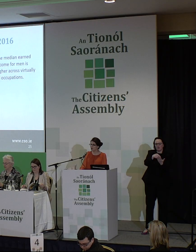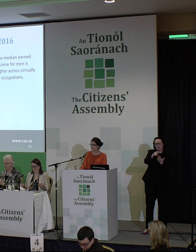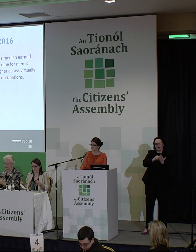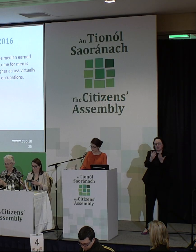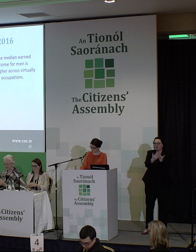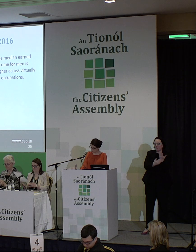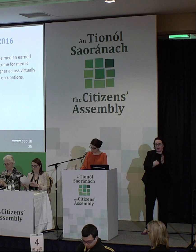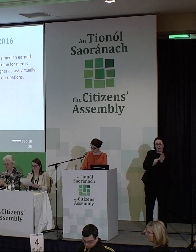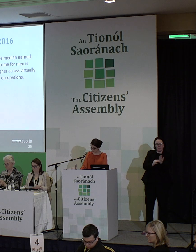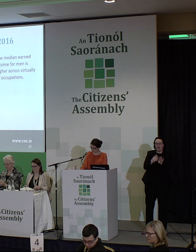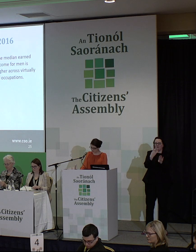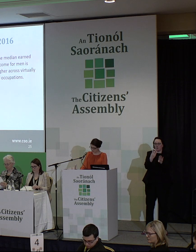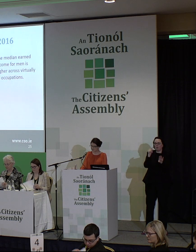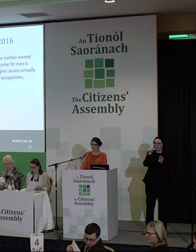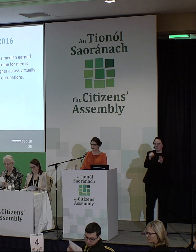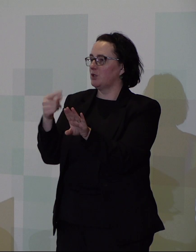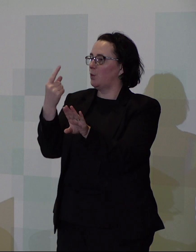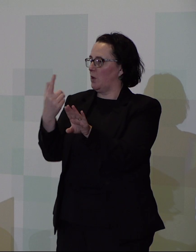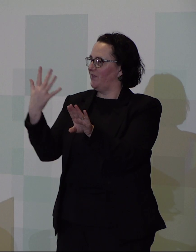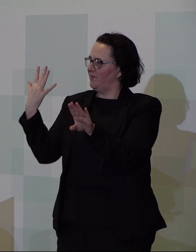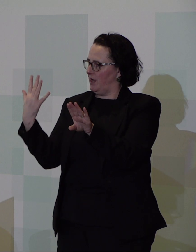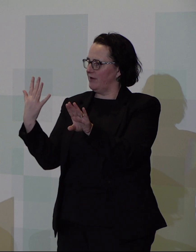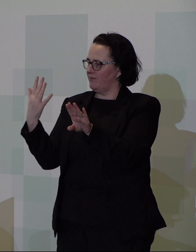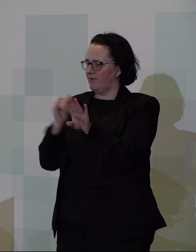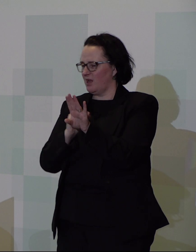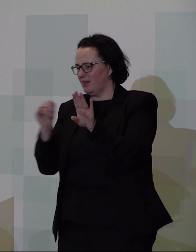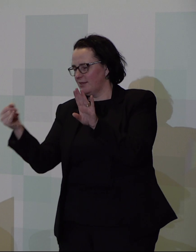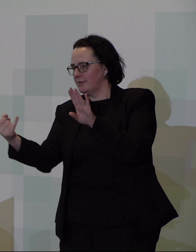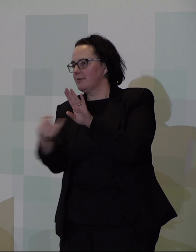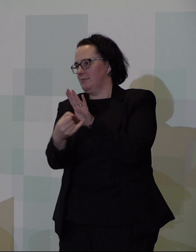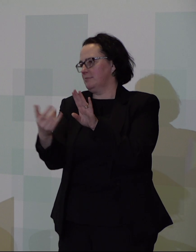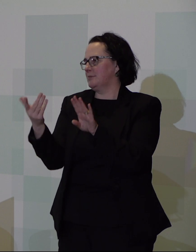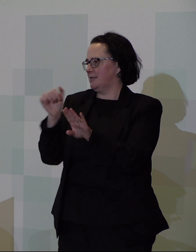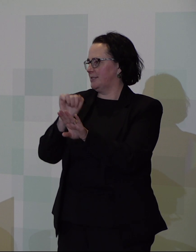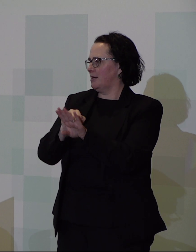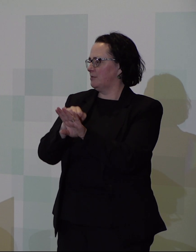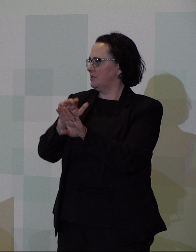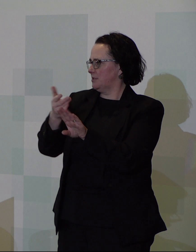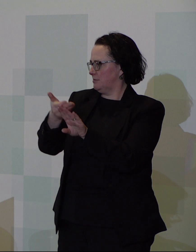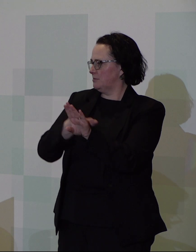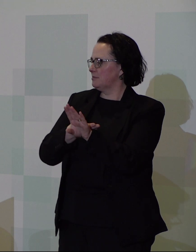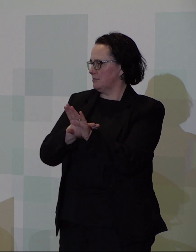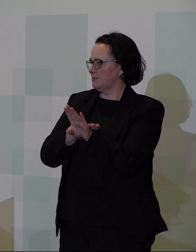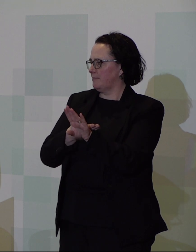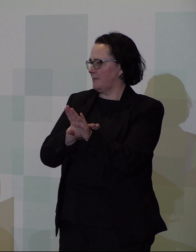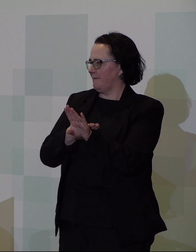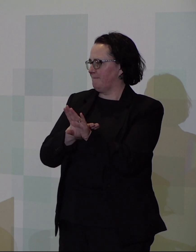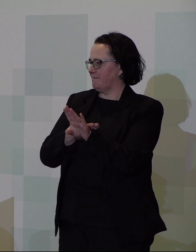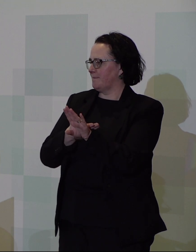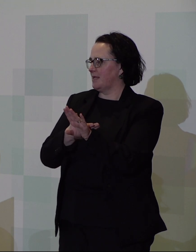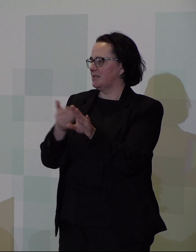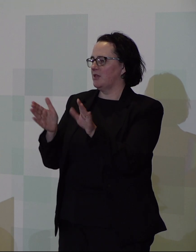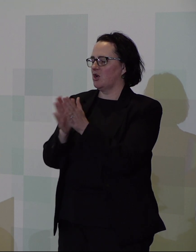table 4.15. It's a very, very back page on the actual document there. It's on the back cover,